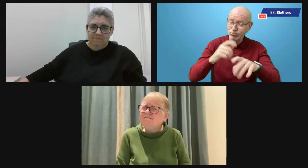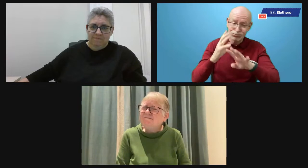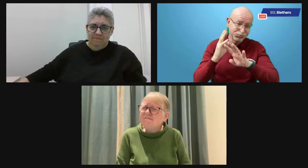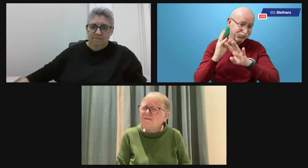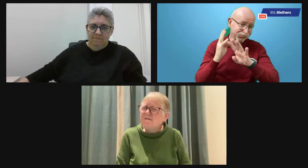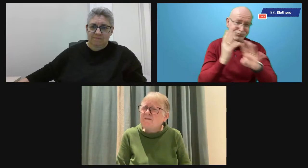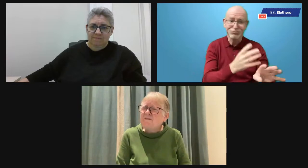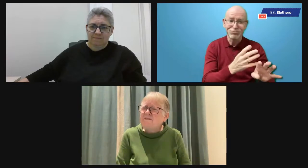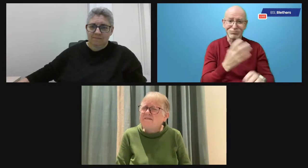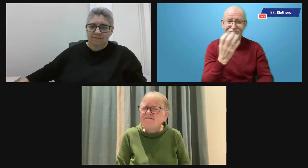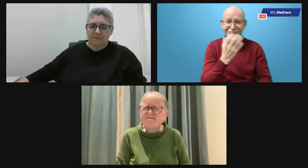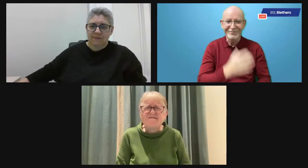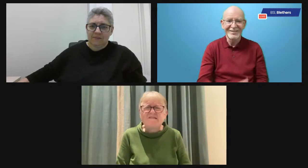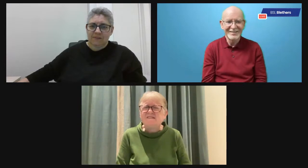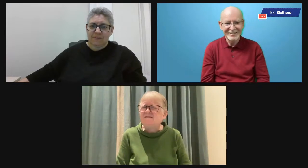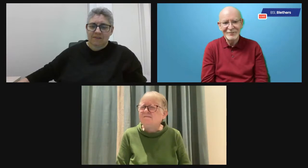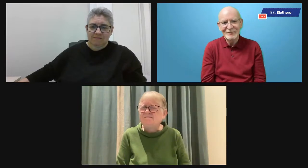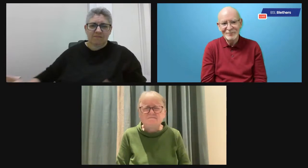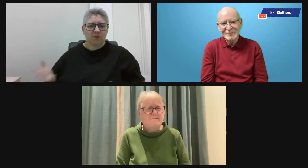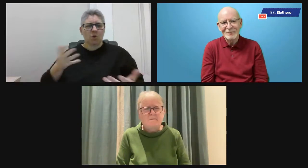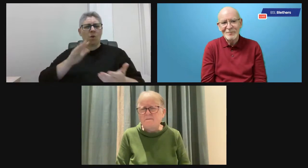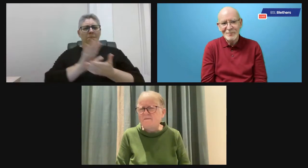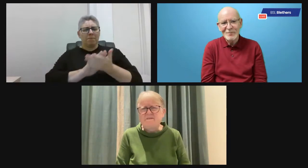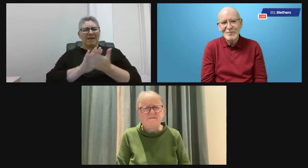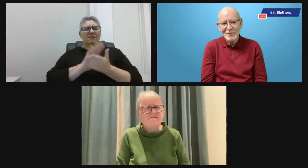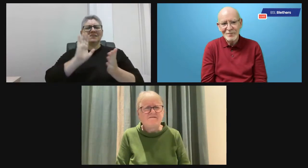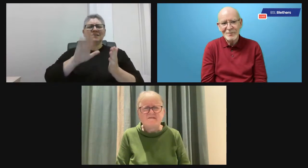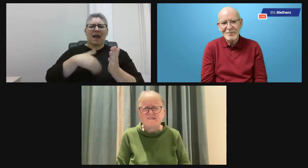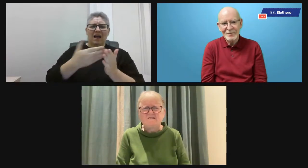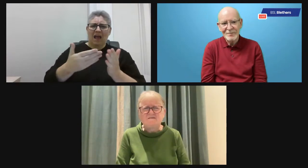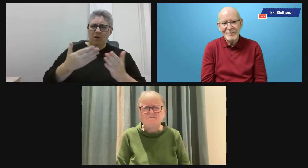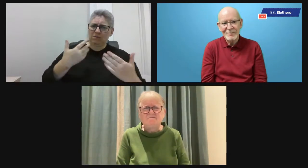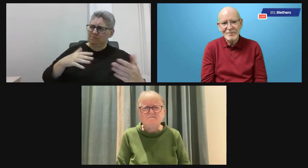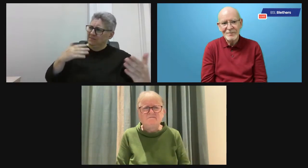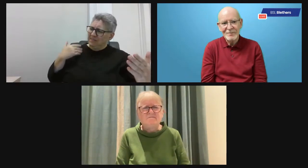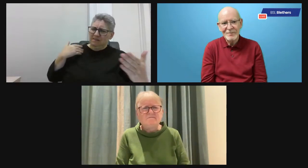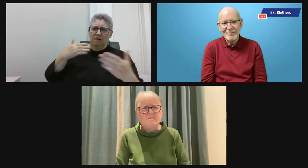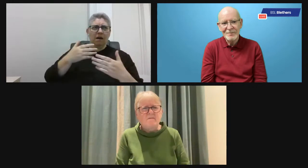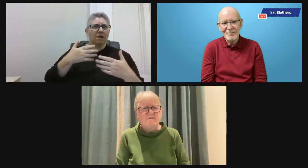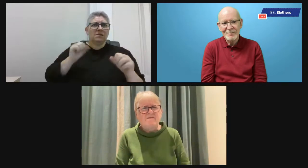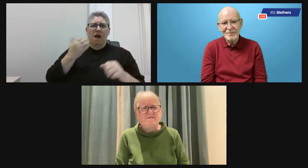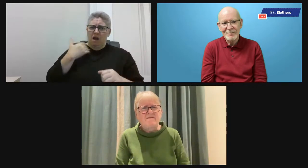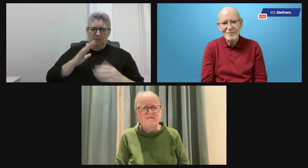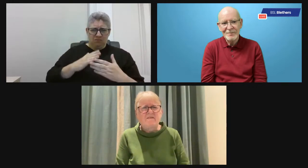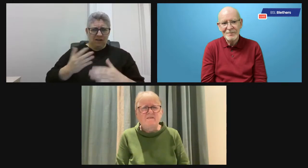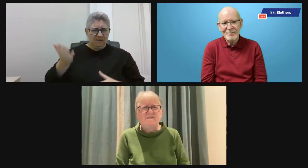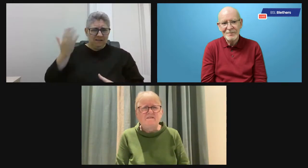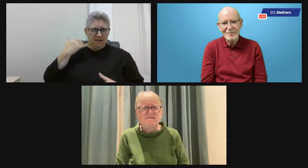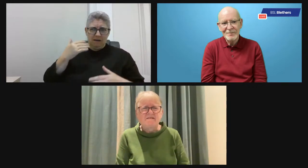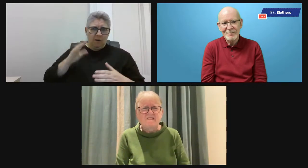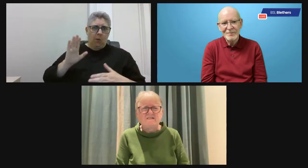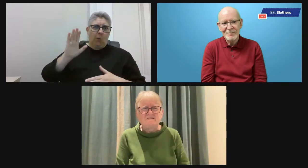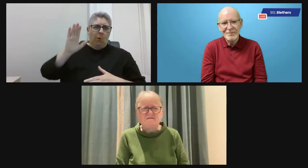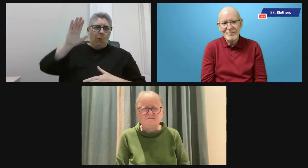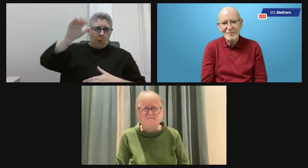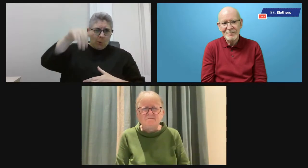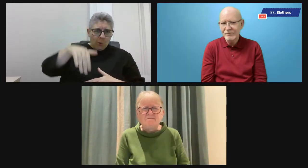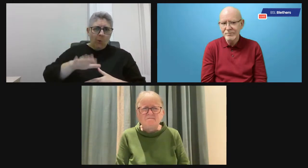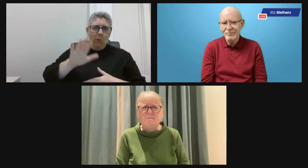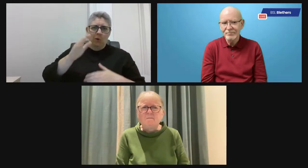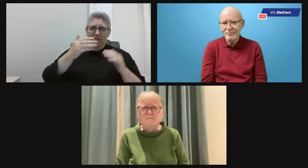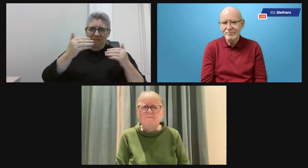And remember, it was the BDA that was teaching a lot of sign language then, and they were getting loads of people signing up for their